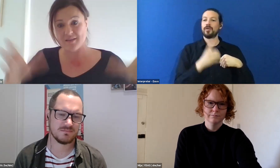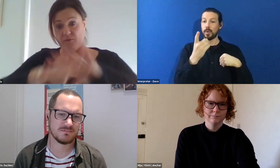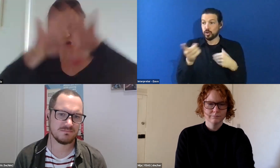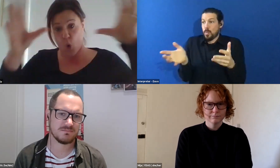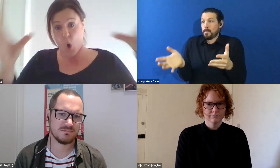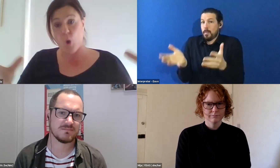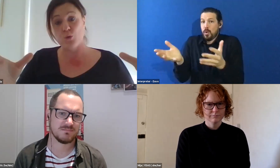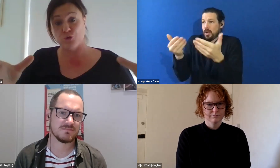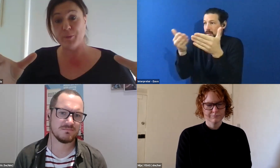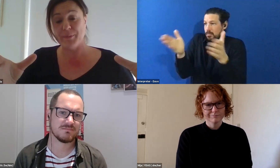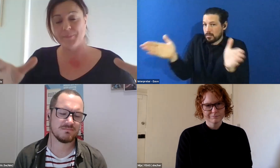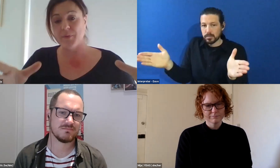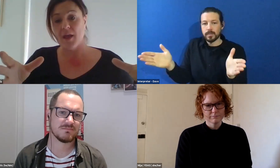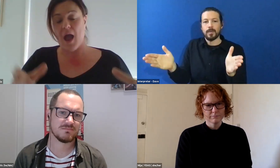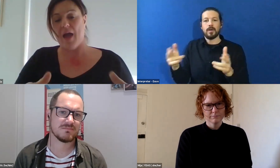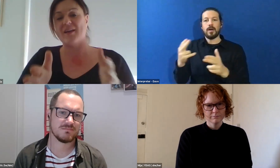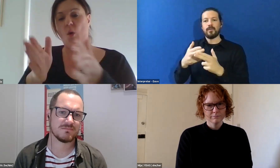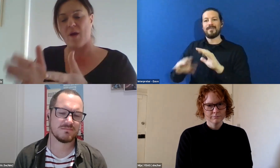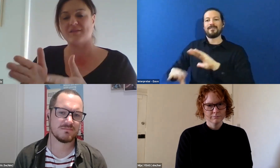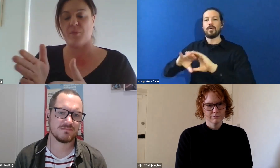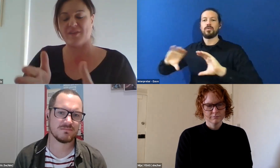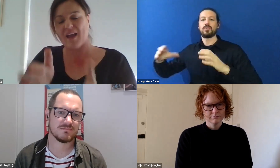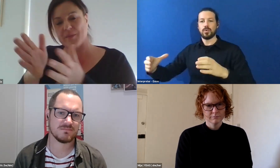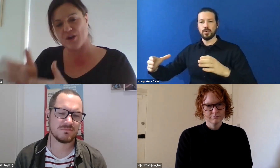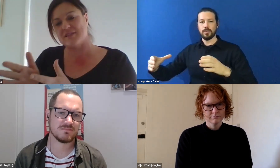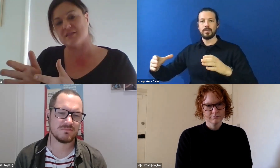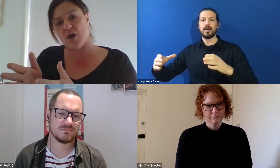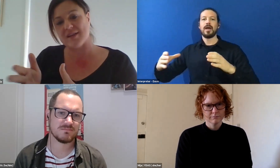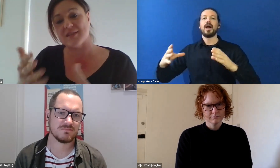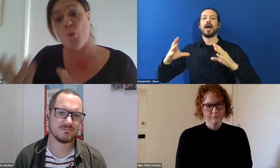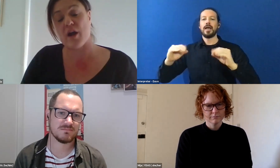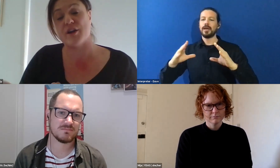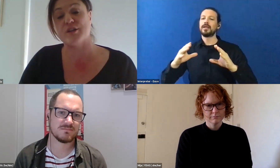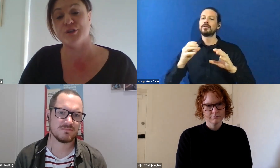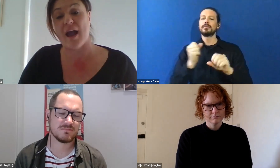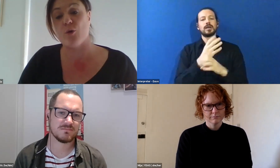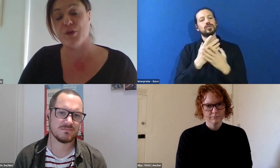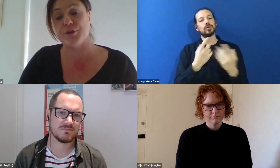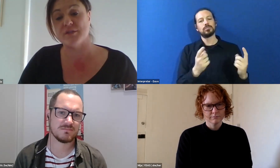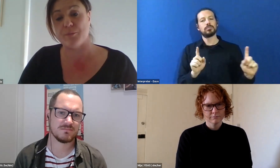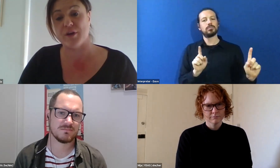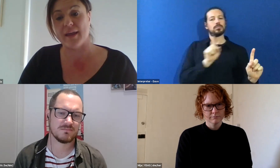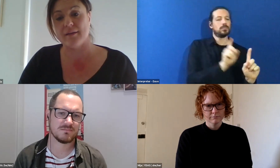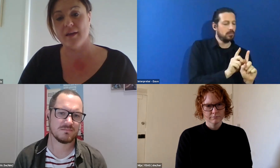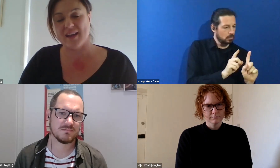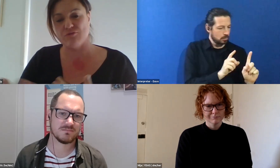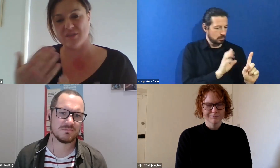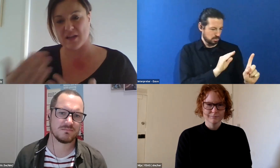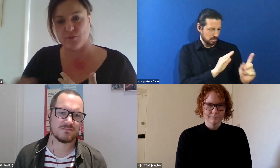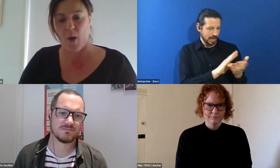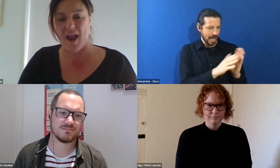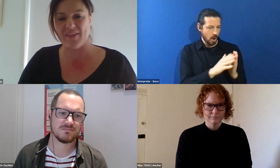inclusiveness for your whole group, and then always take the person aside and say, what can I do to help you separately